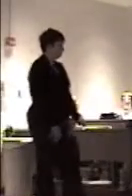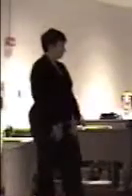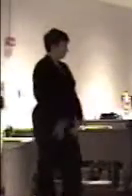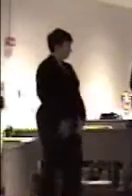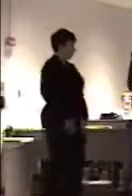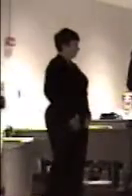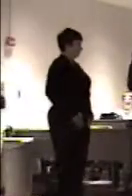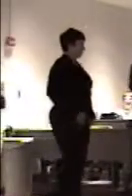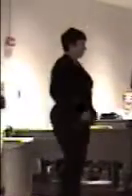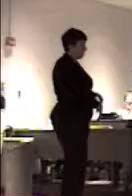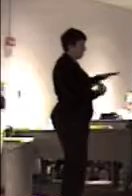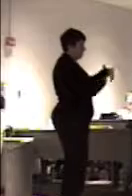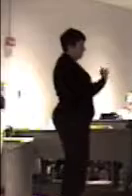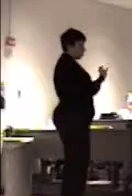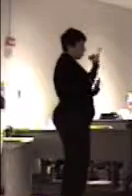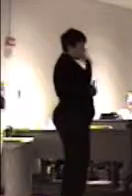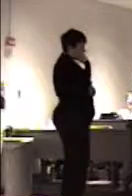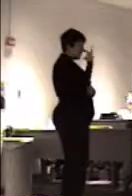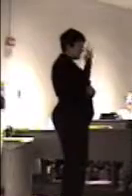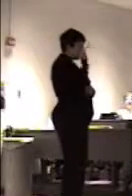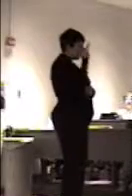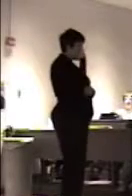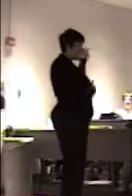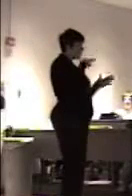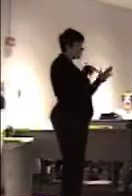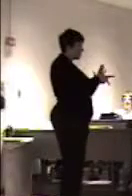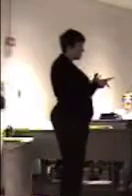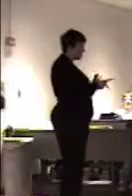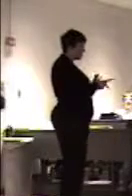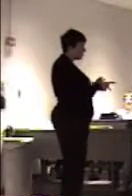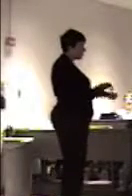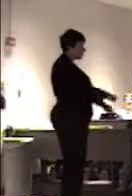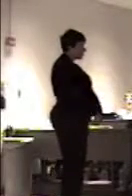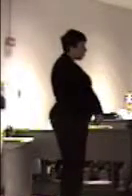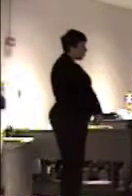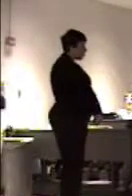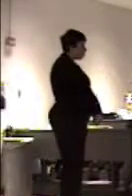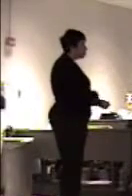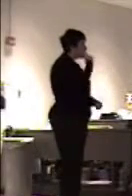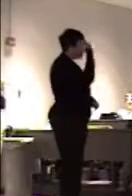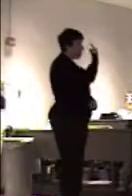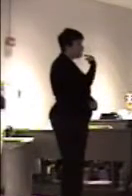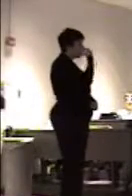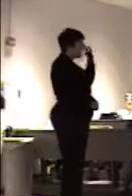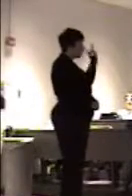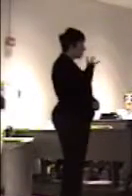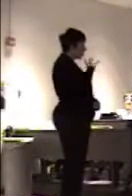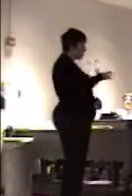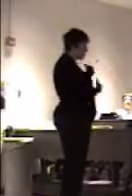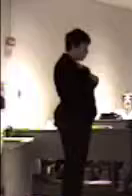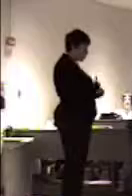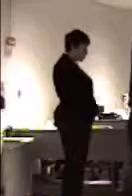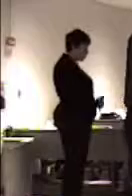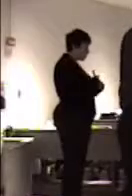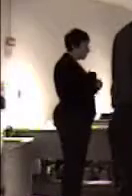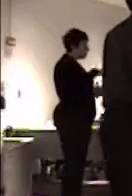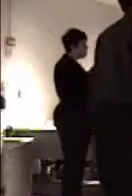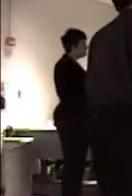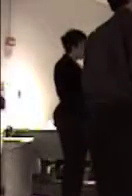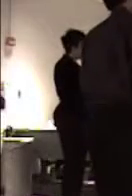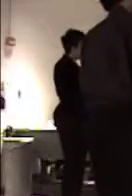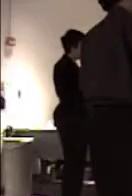Because all he'll ever think to do is kick you in the groin. Your face will be fine. Your body will be fine. And when you